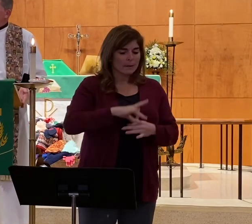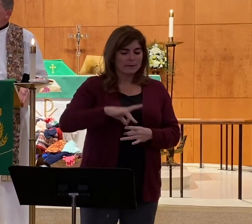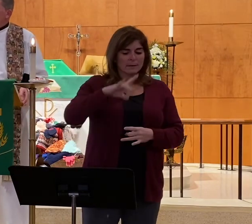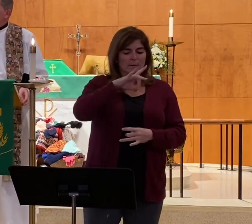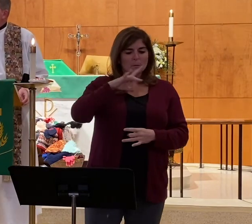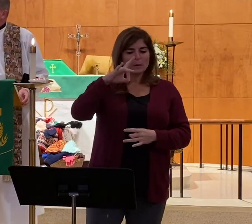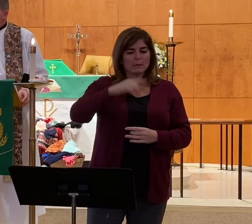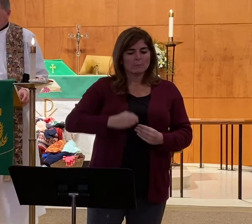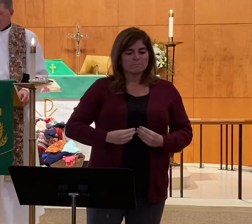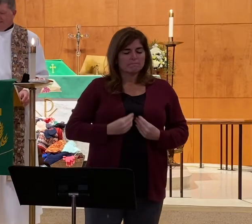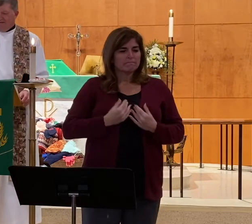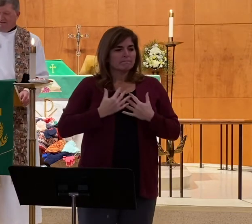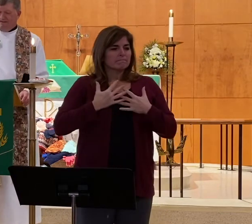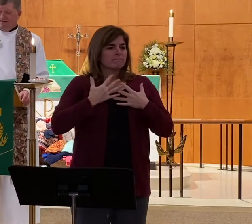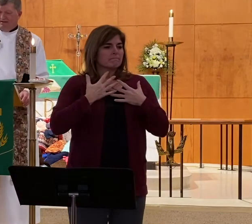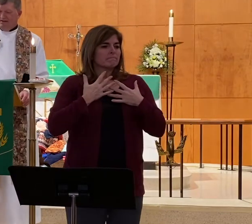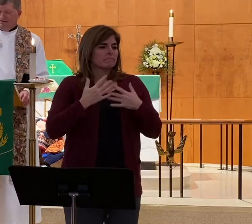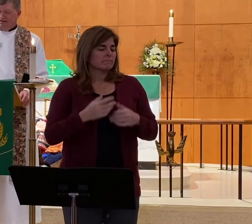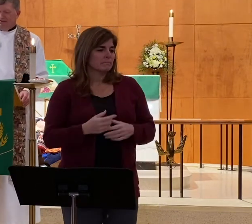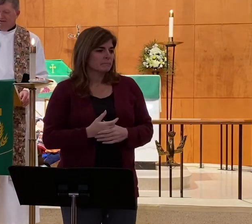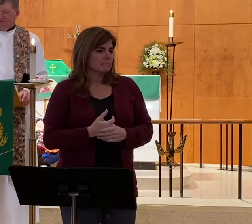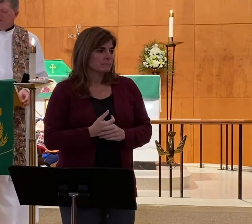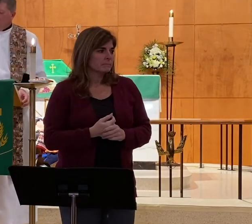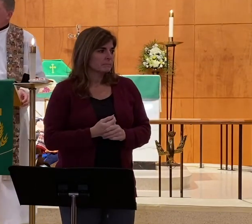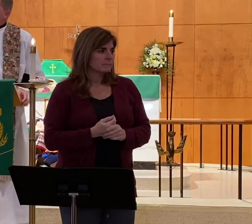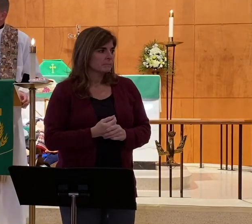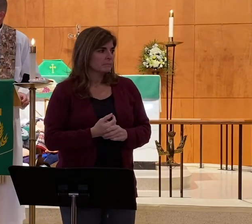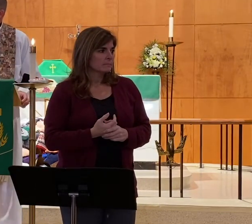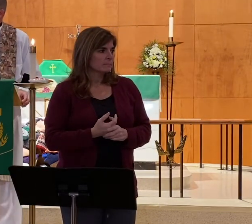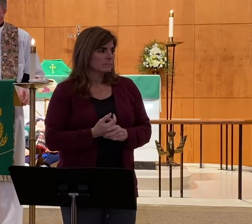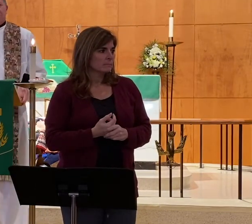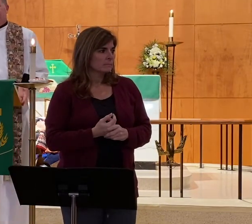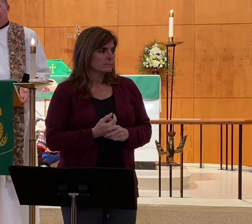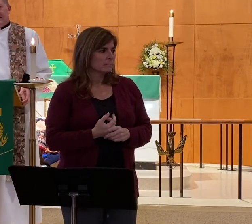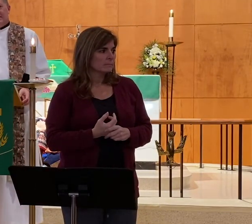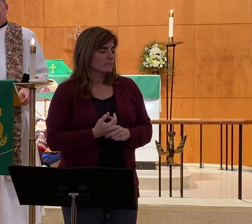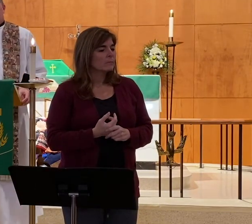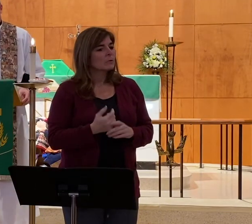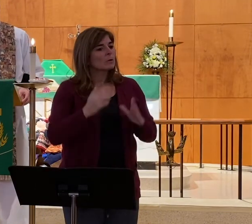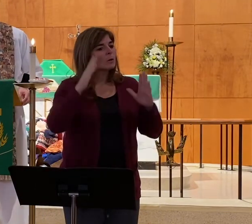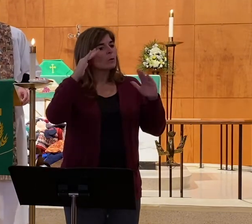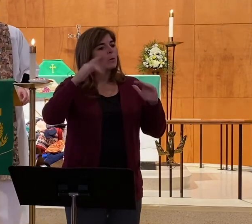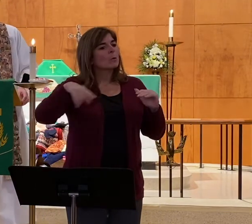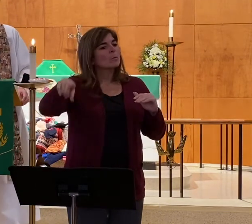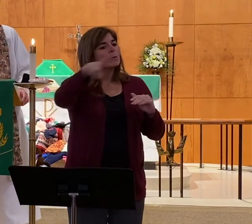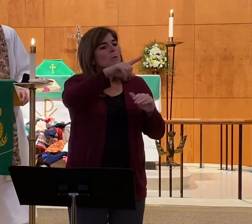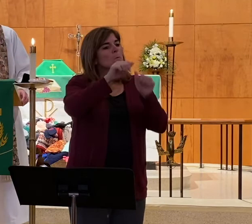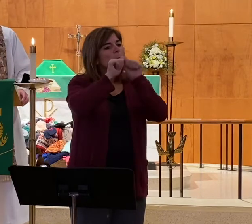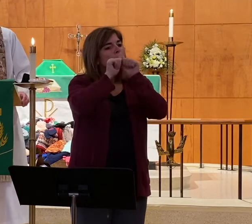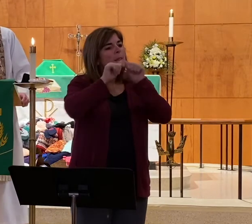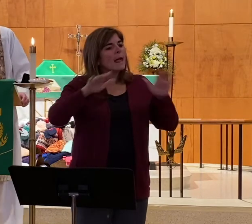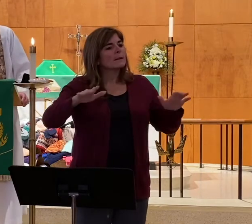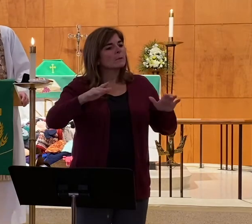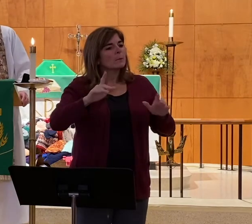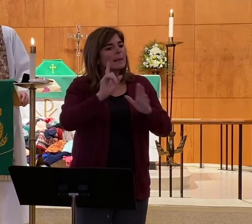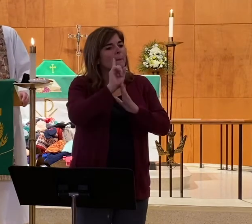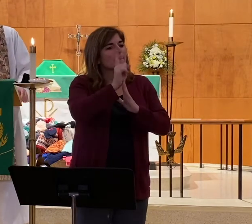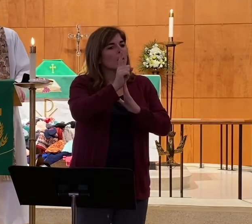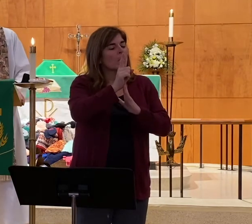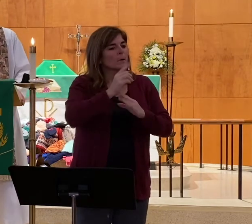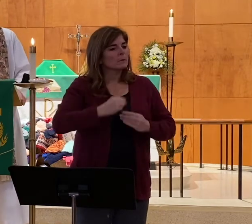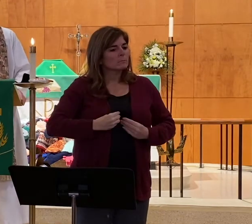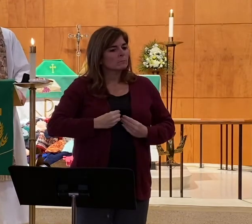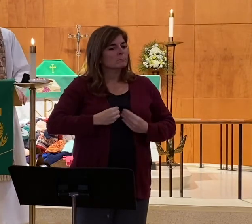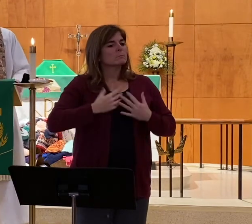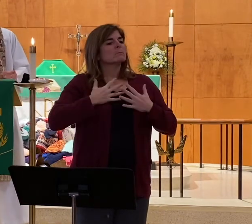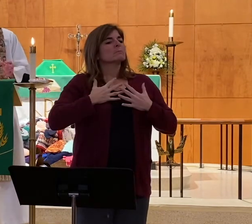works among us. So may you be blessed with a eureka moment, so